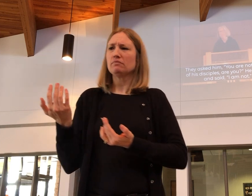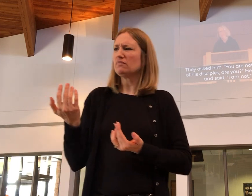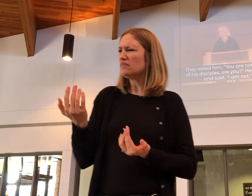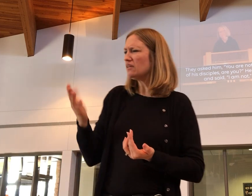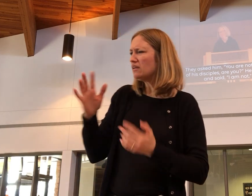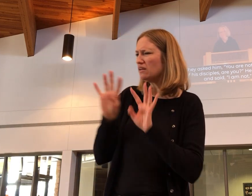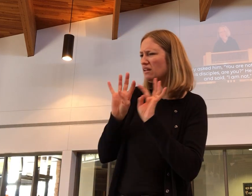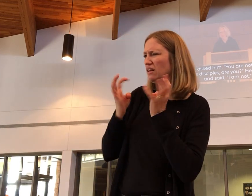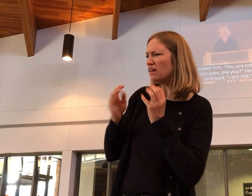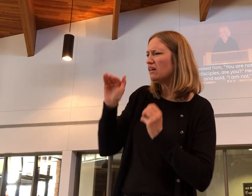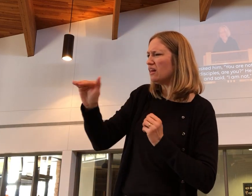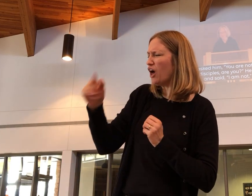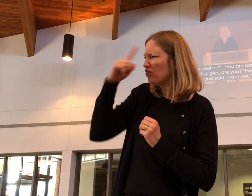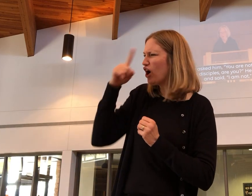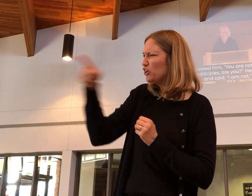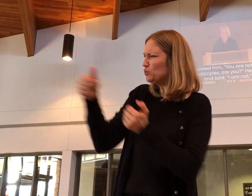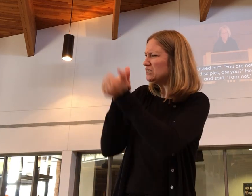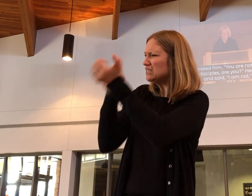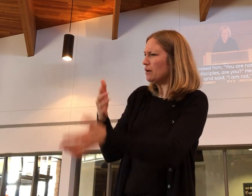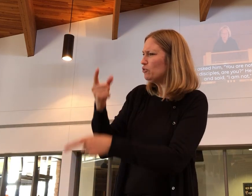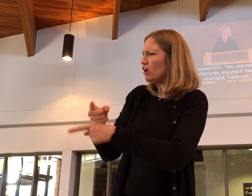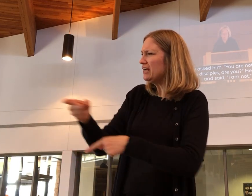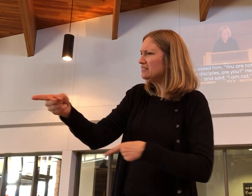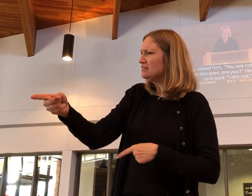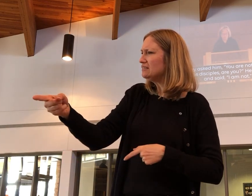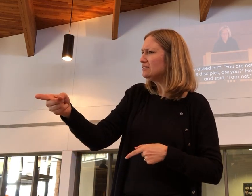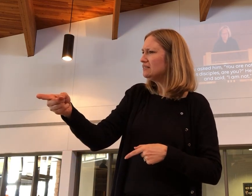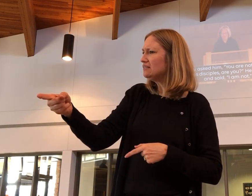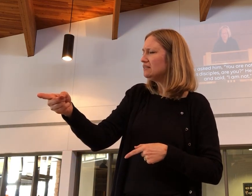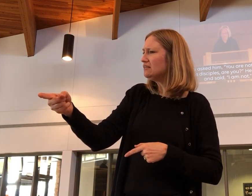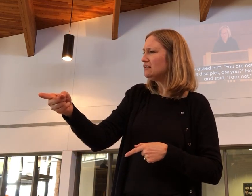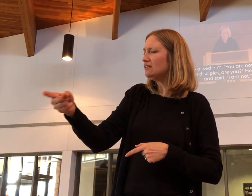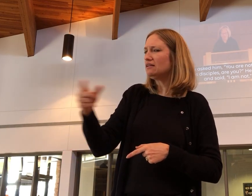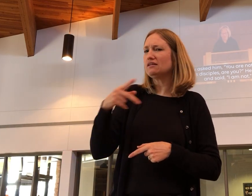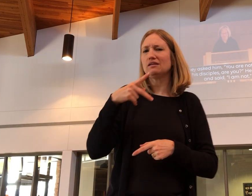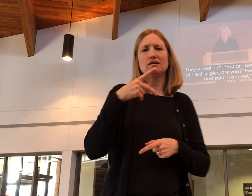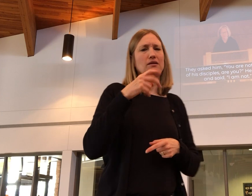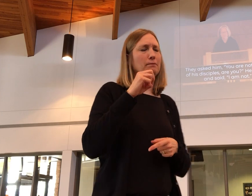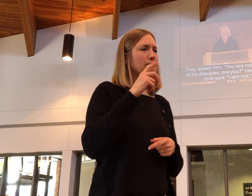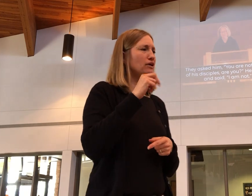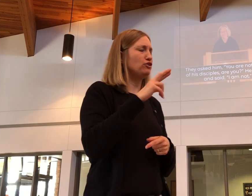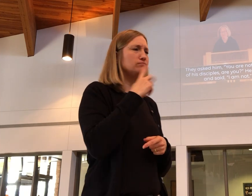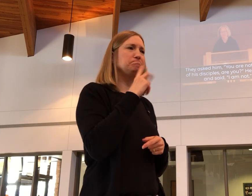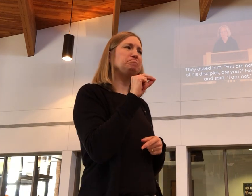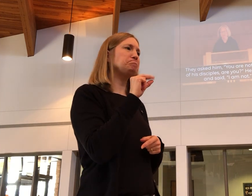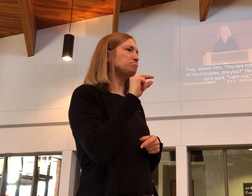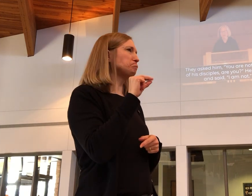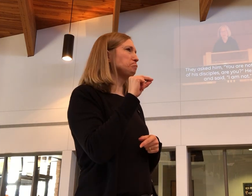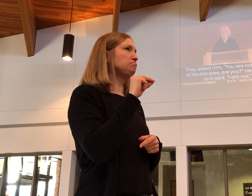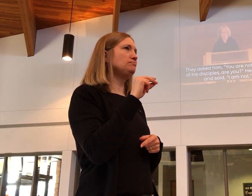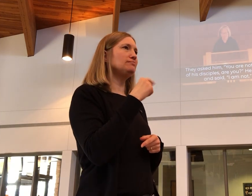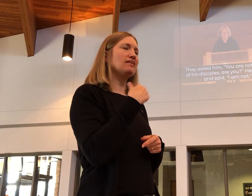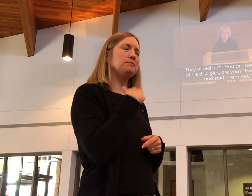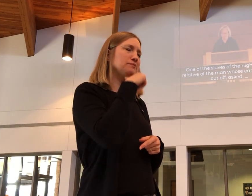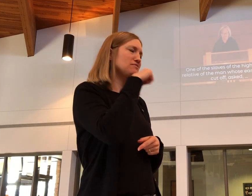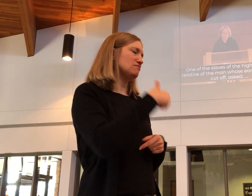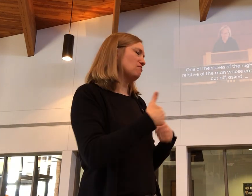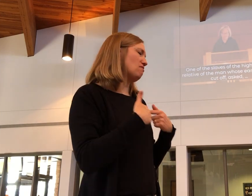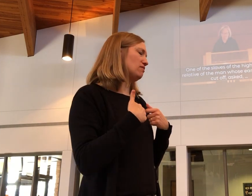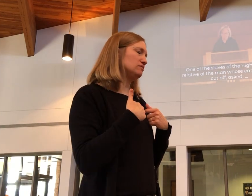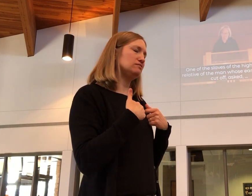also one of his disciples, are you?" He denied it and said, "I am